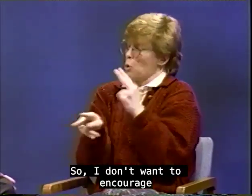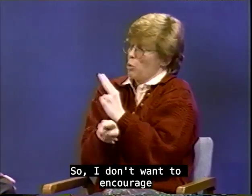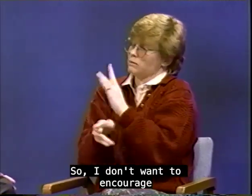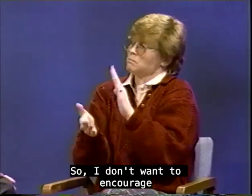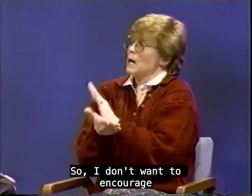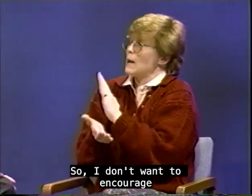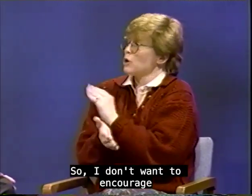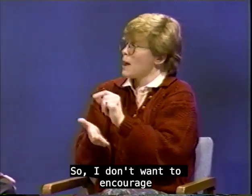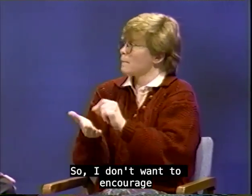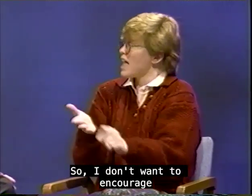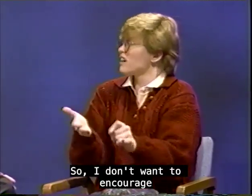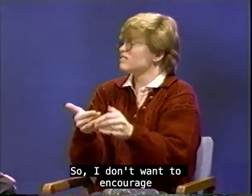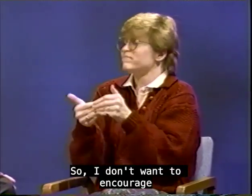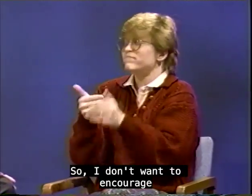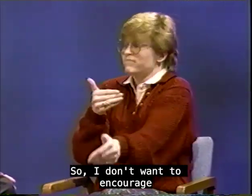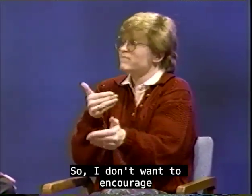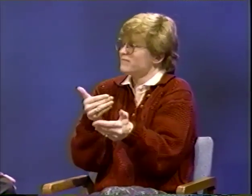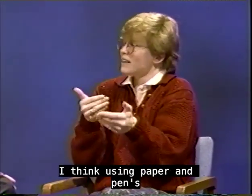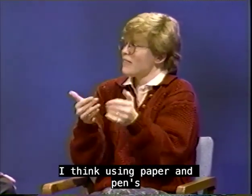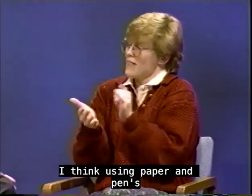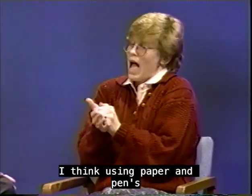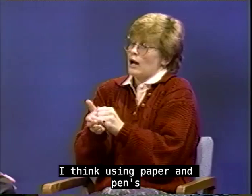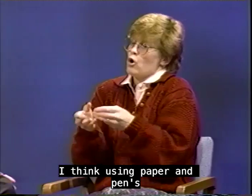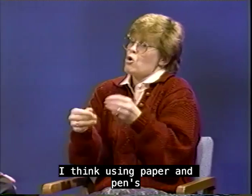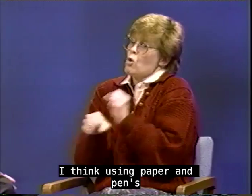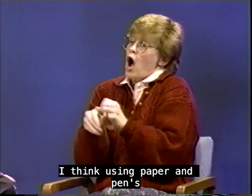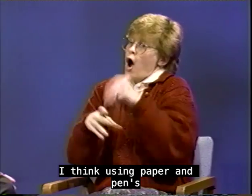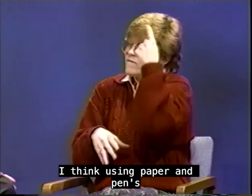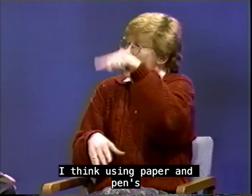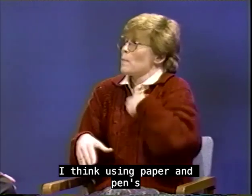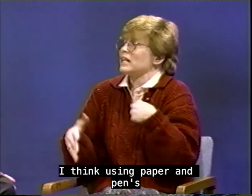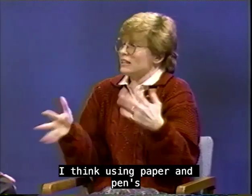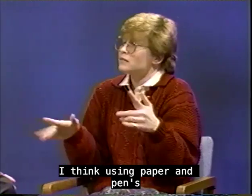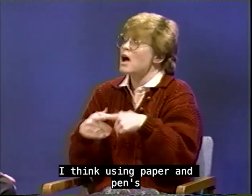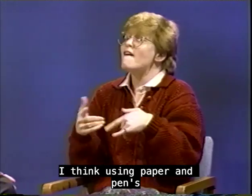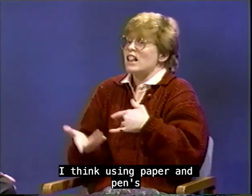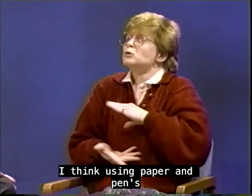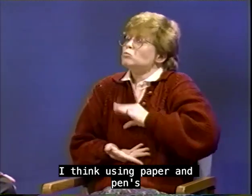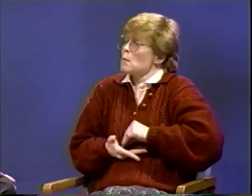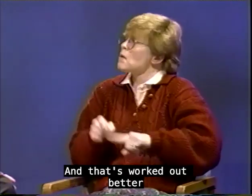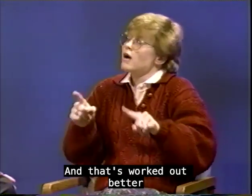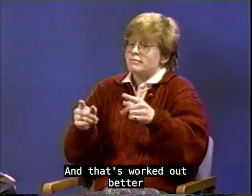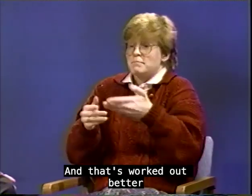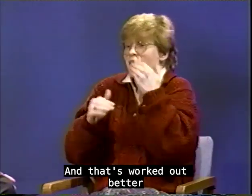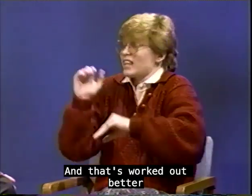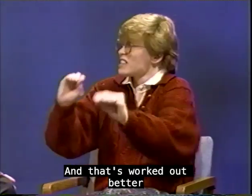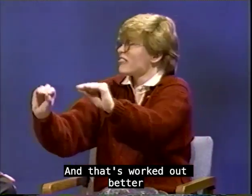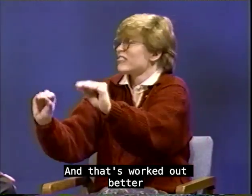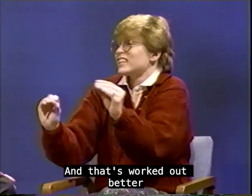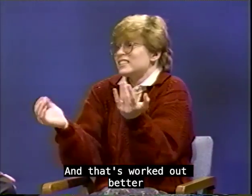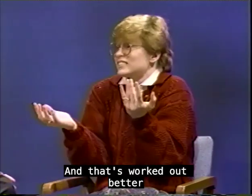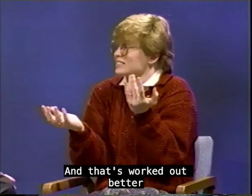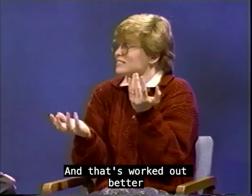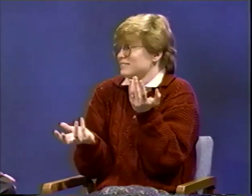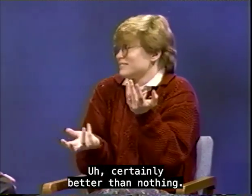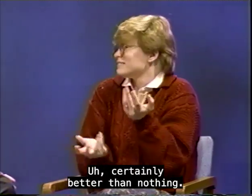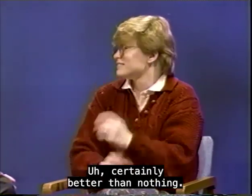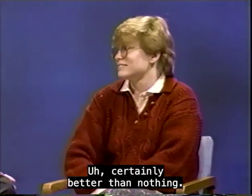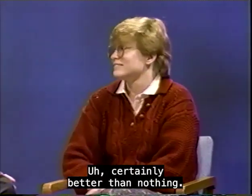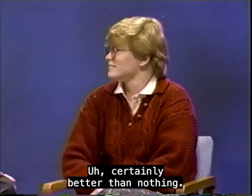to encourage that sort of misunderstanding. I think using paper and pen is just a lot safer. And that's worked out better for me.